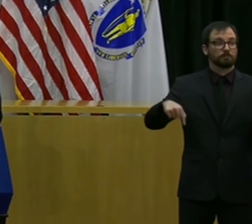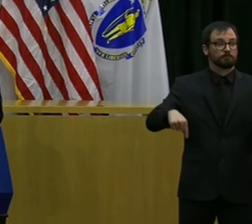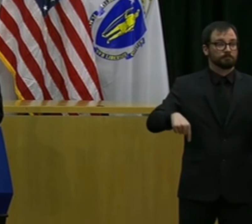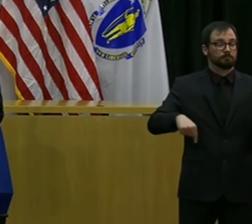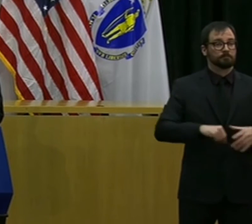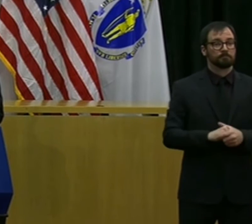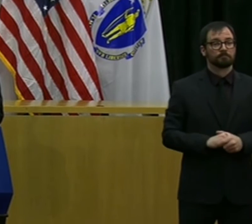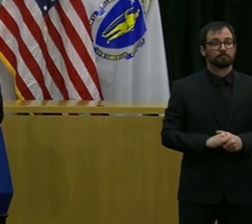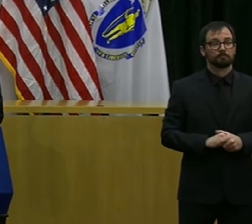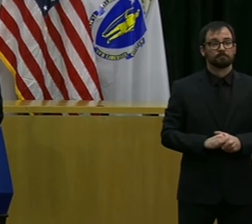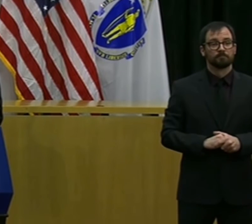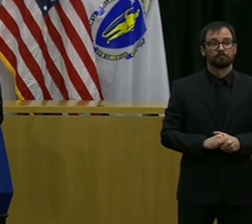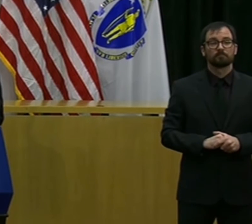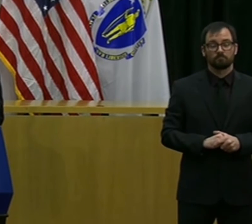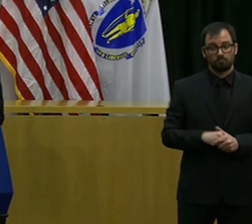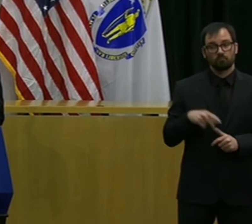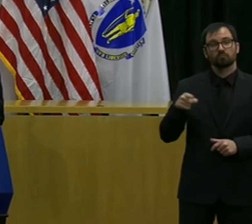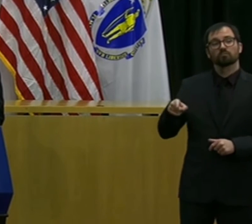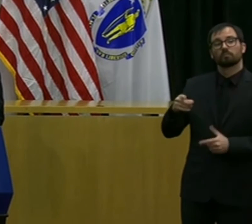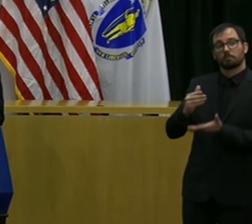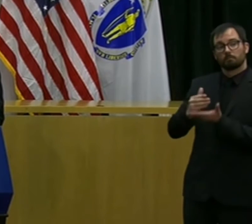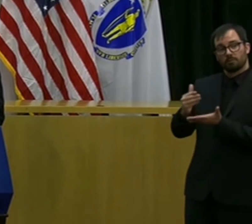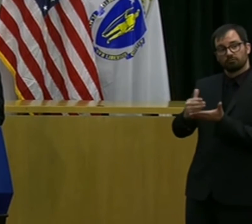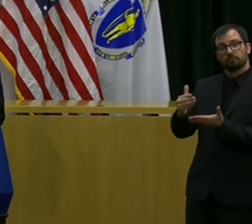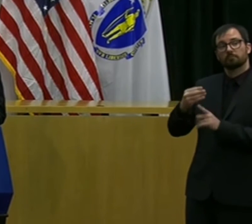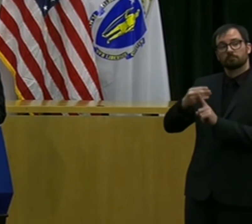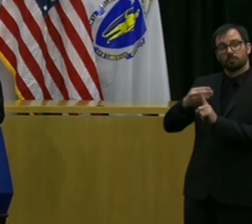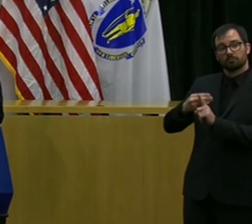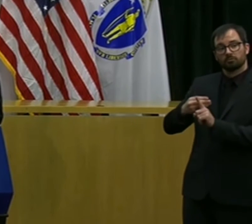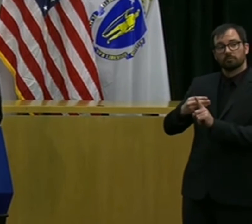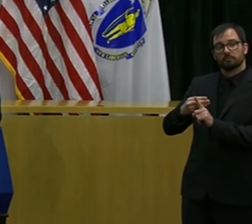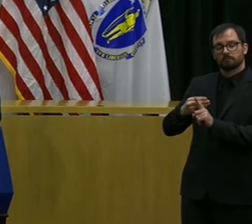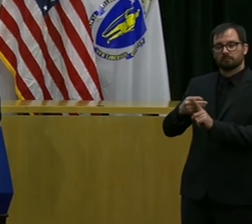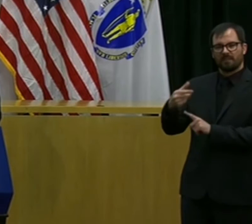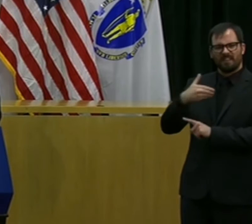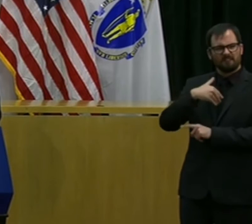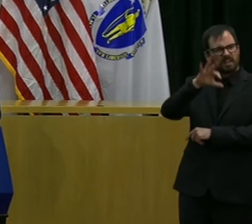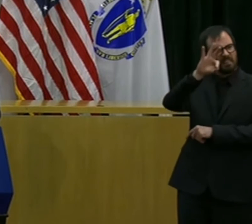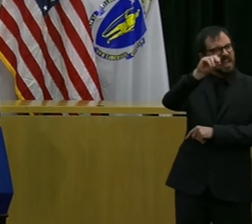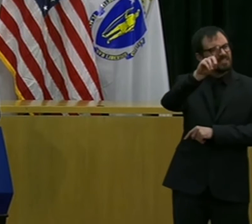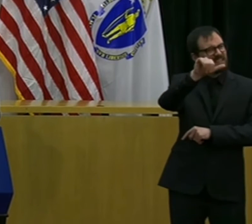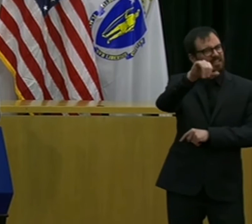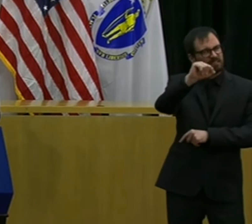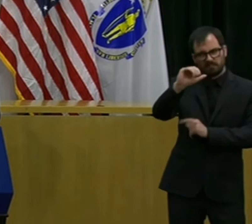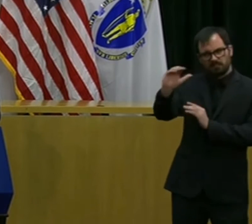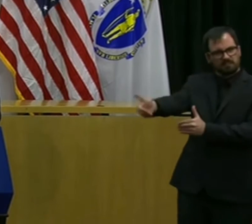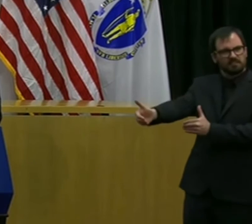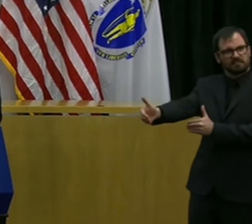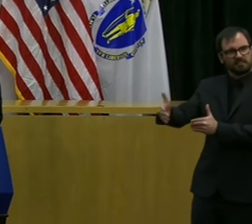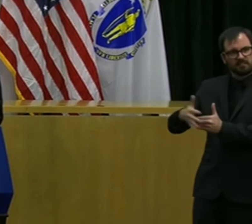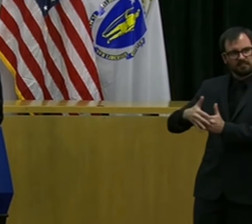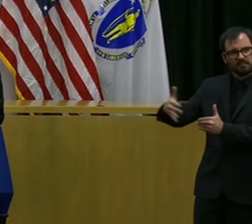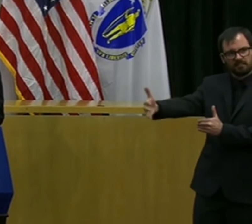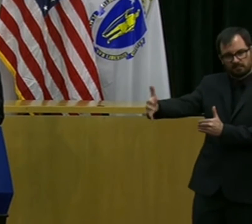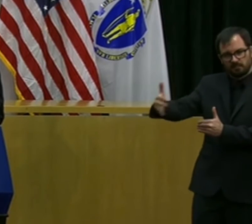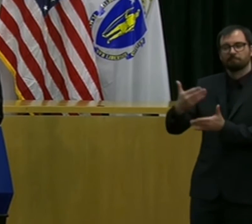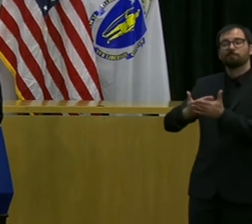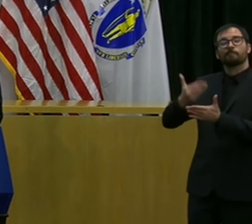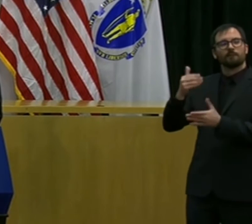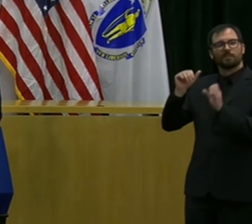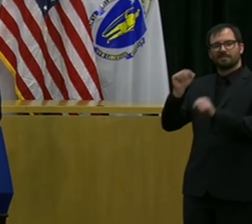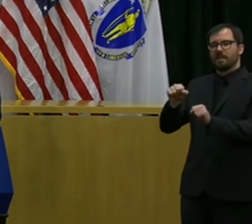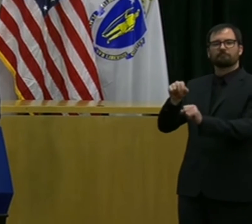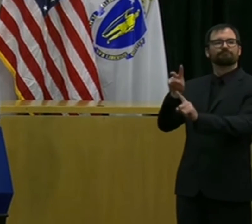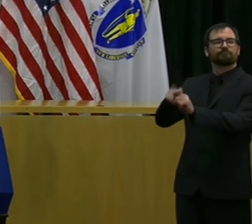mortgagors have a 90-day period to cure, renters have a 60-day period to cure, and you